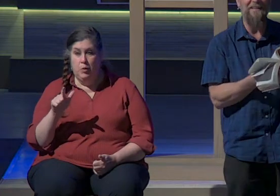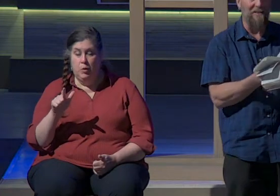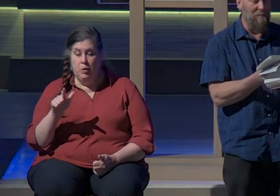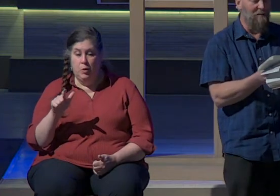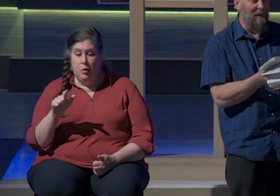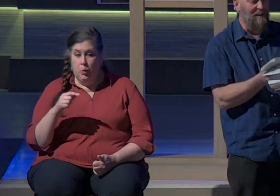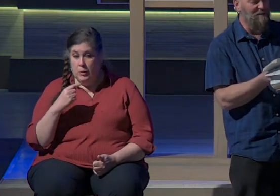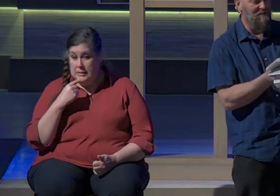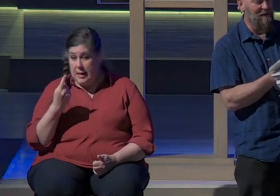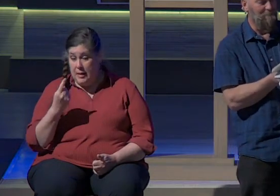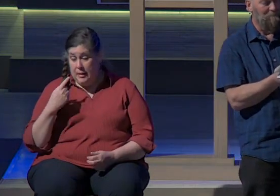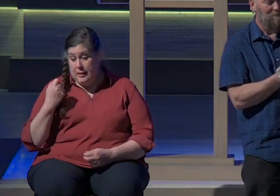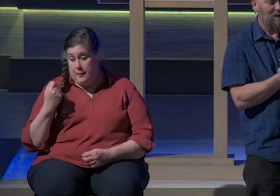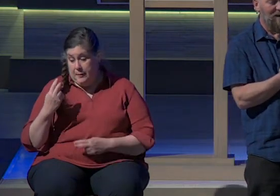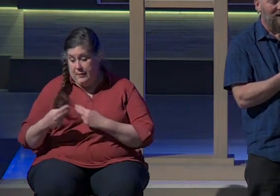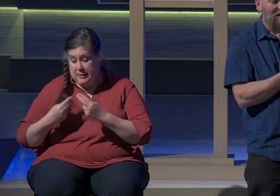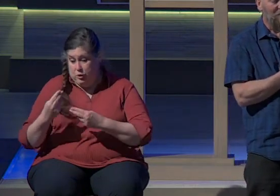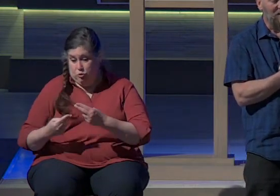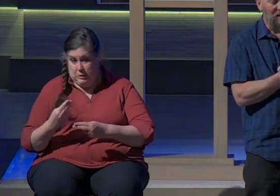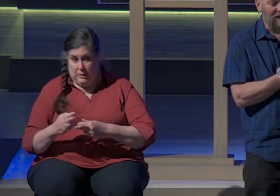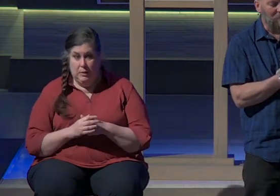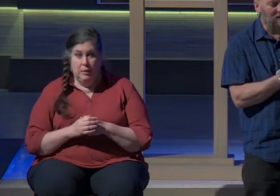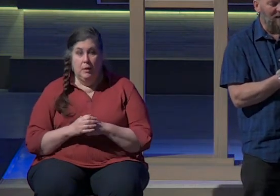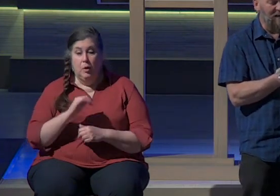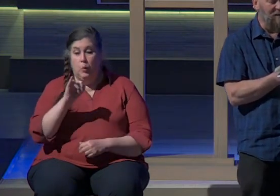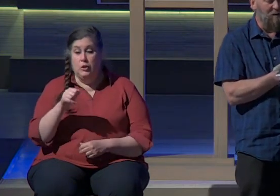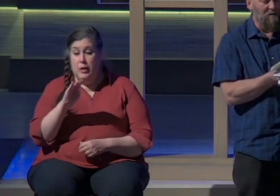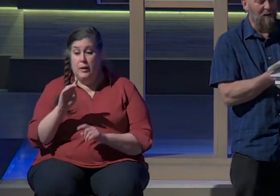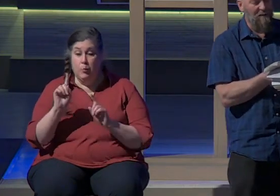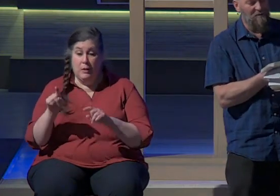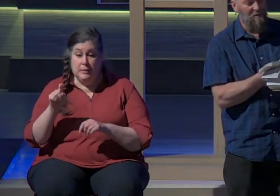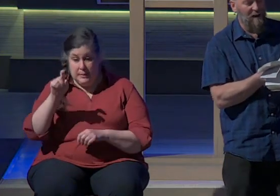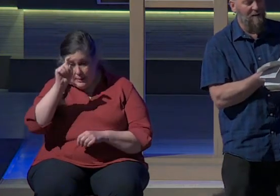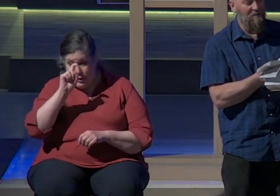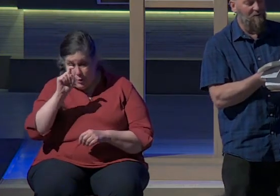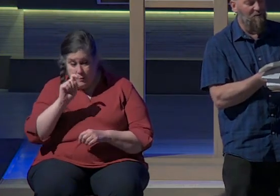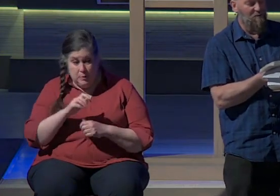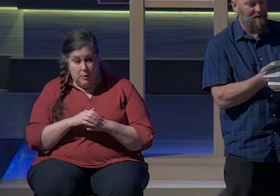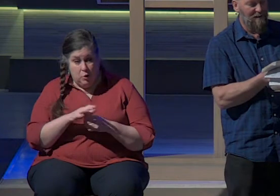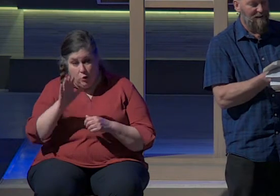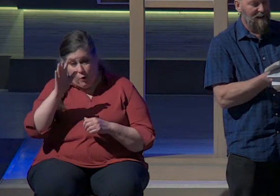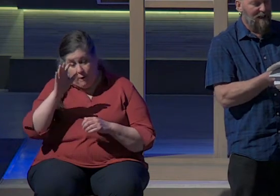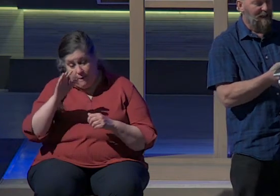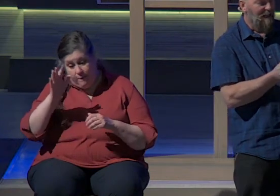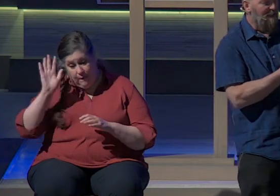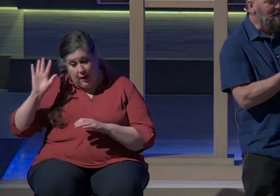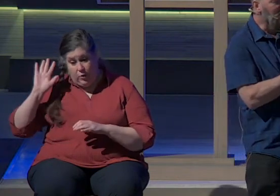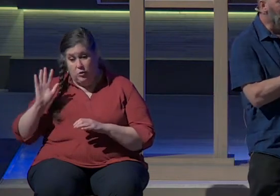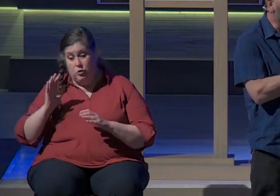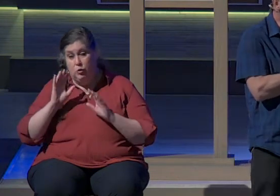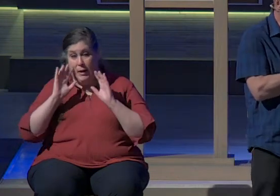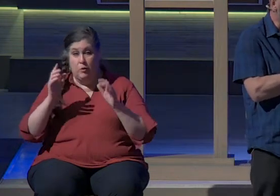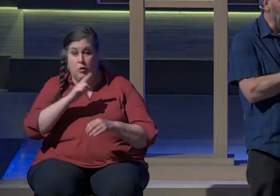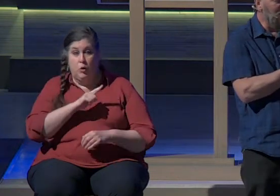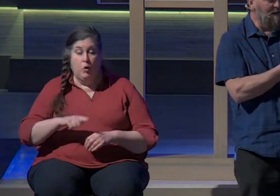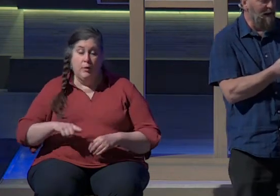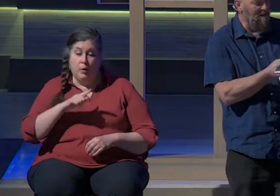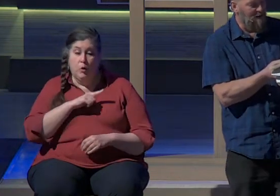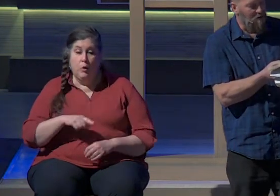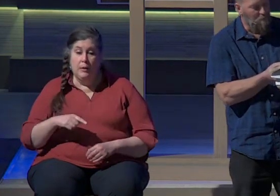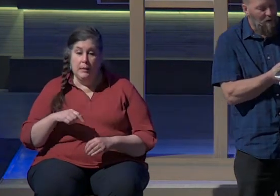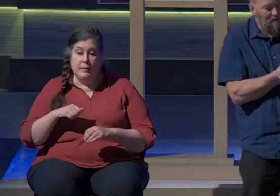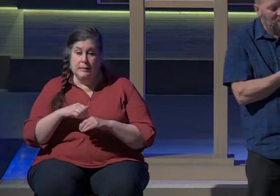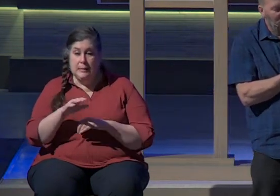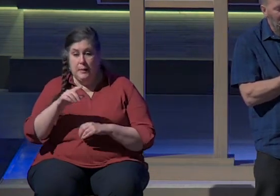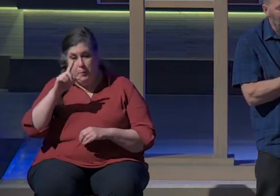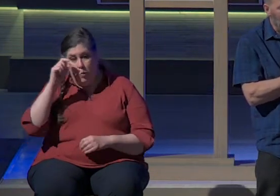relay a little bit of history. When Jacob went to Egypt and your fathers cried out to the Lord, then the Lord sent Moses and Aaron